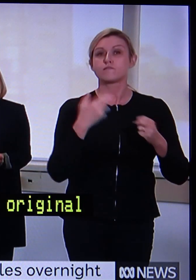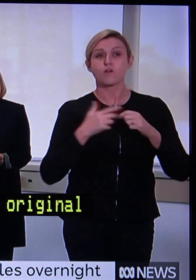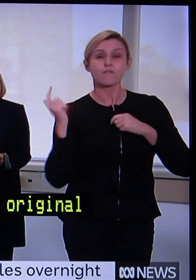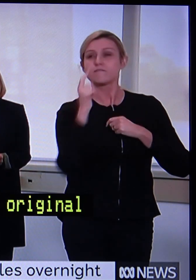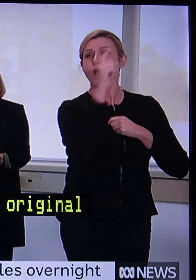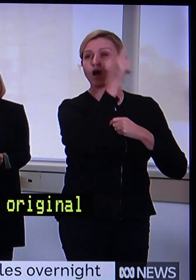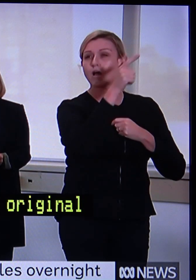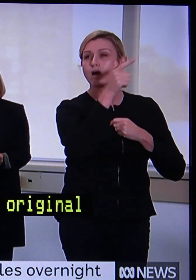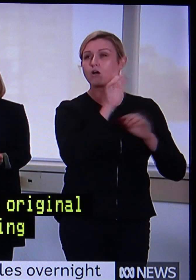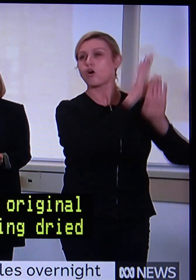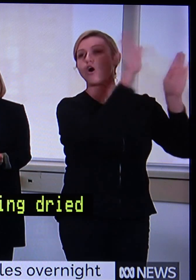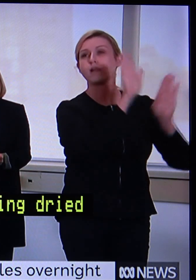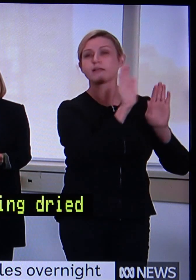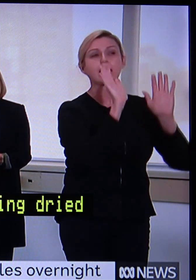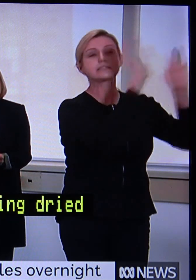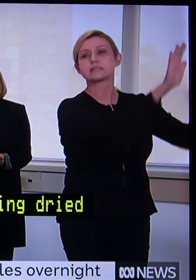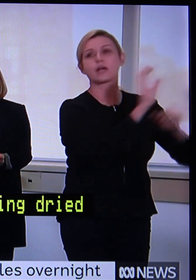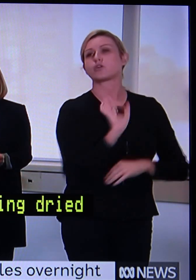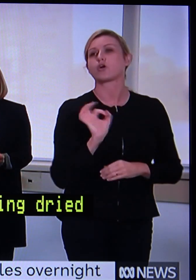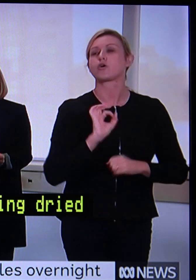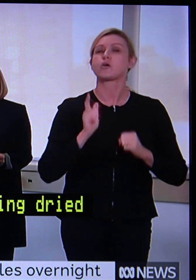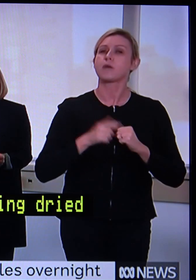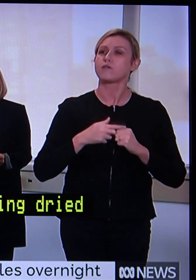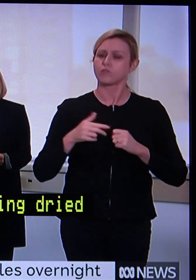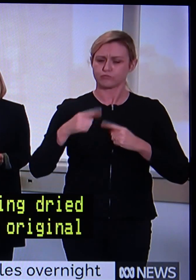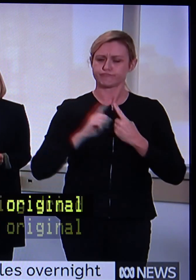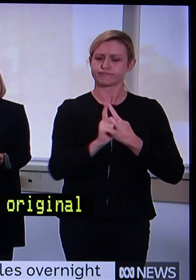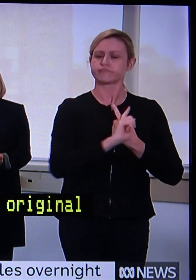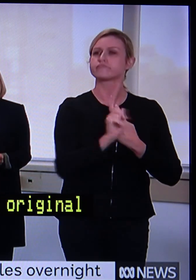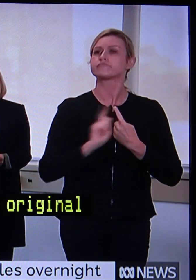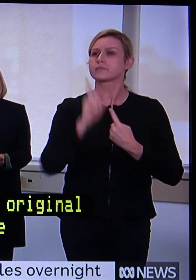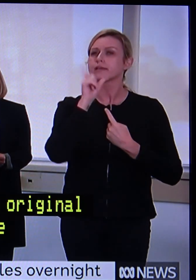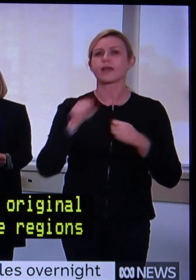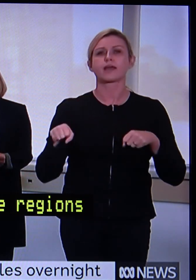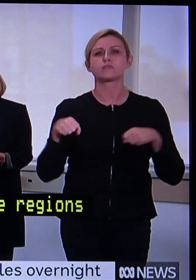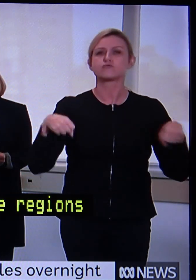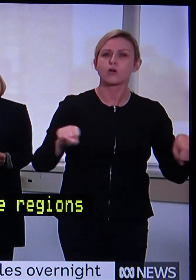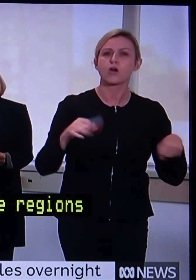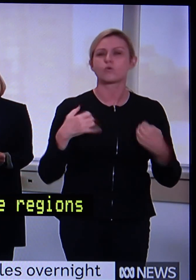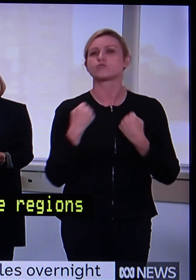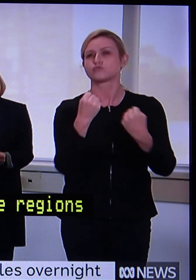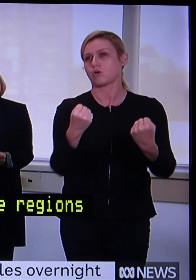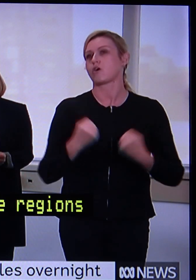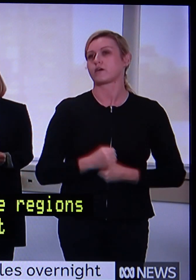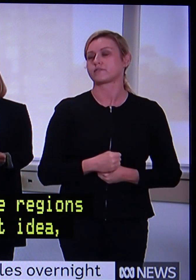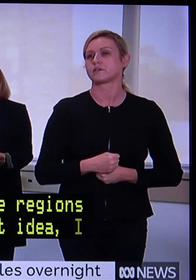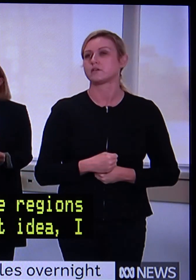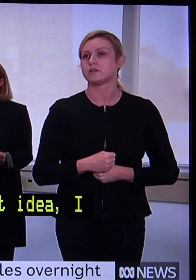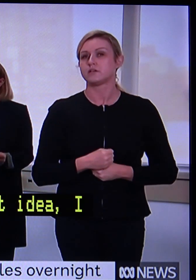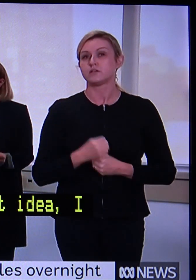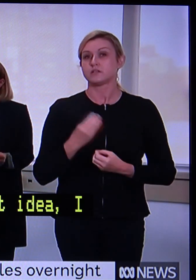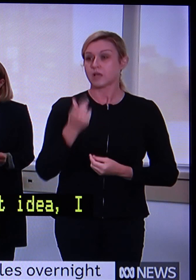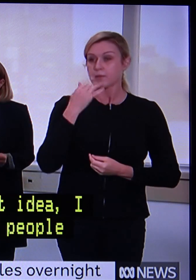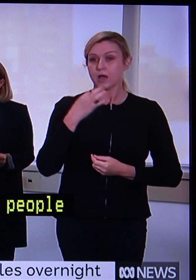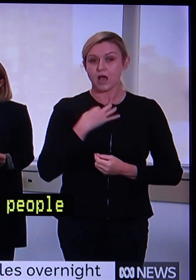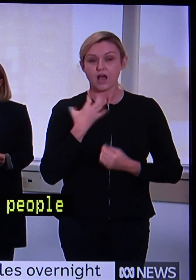not out into the regions wouldn't be such a great idea. In particular, I've had some people actually ask me for clarification. They have family members, for